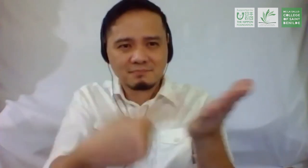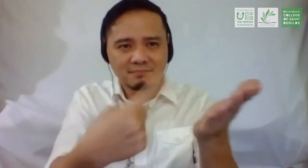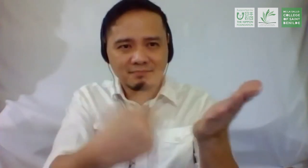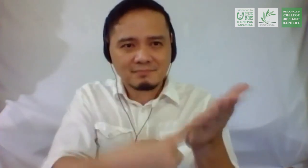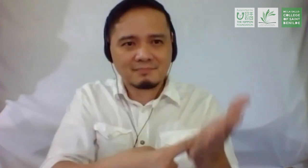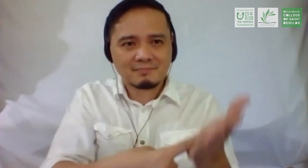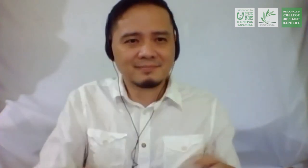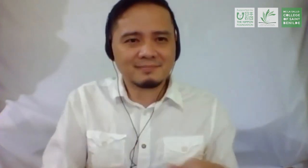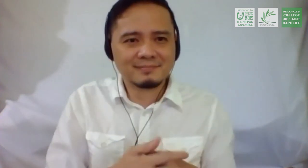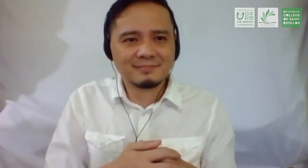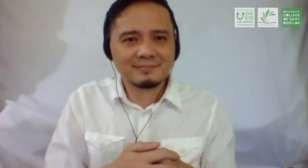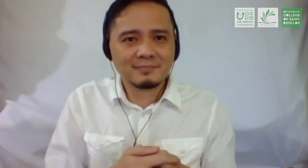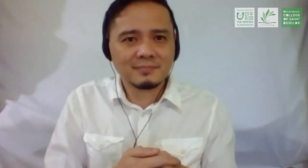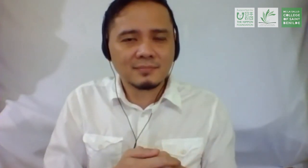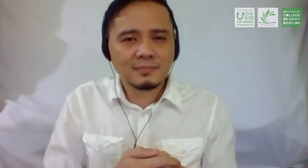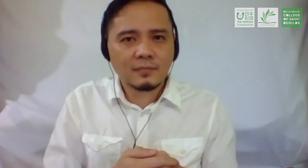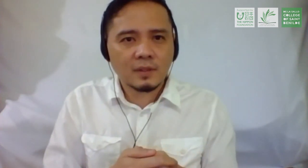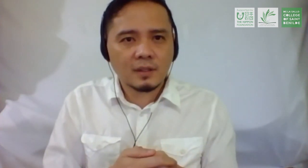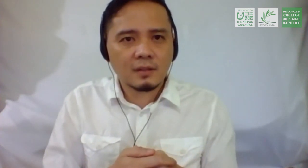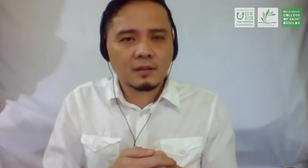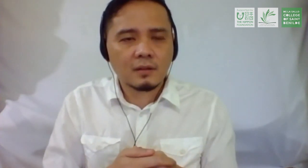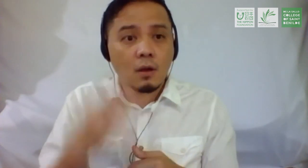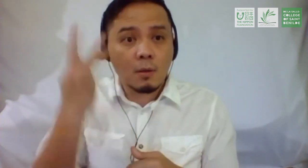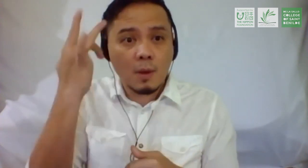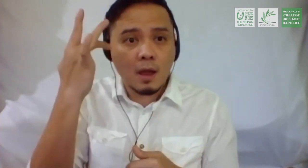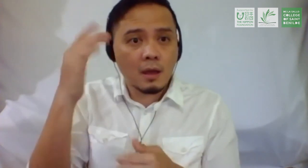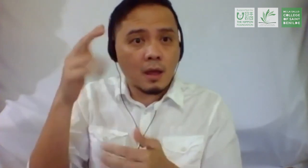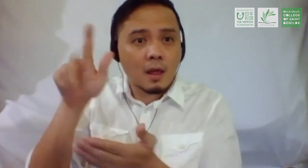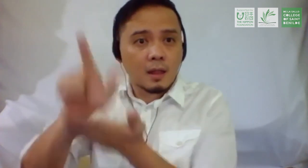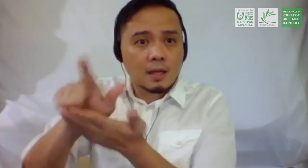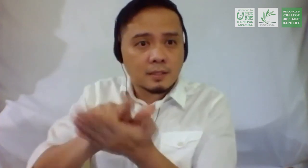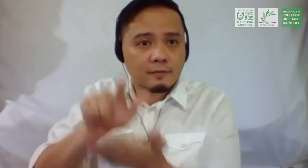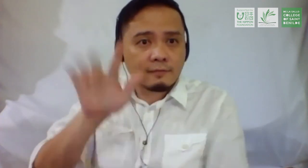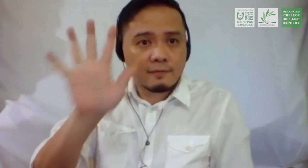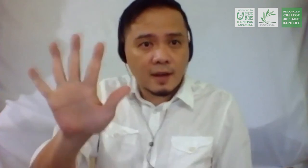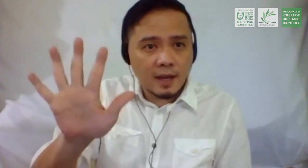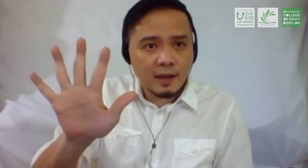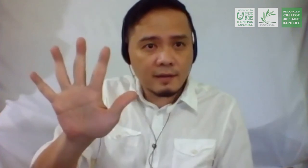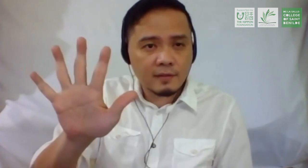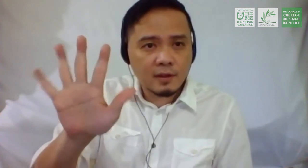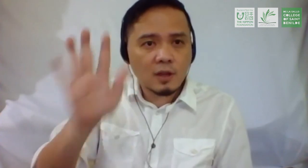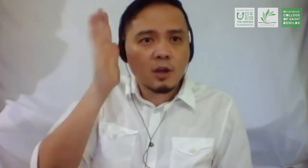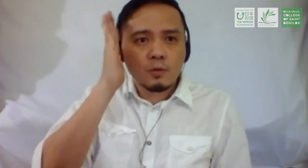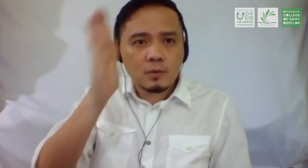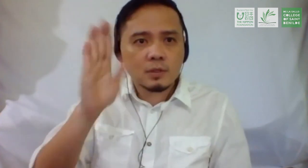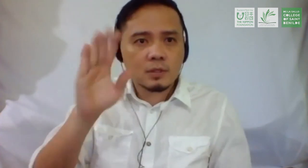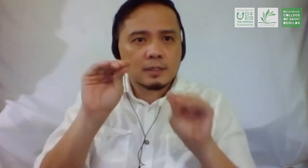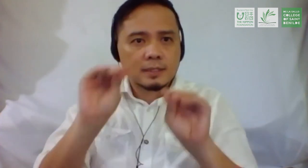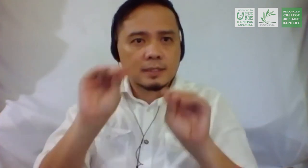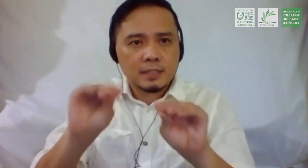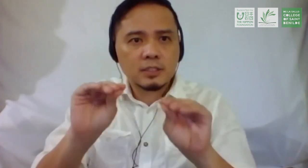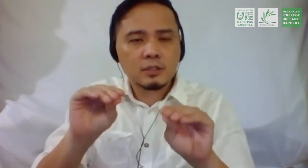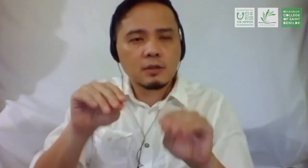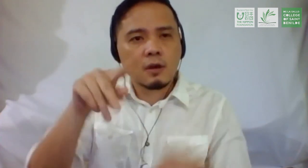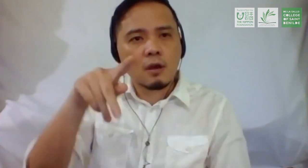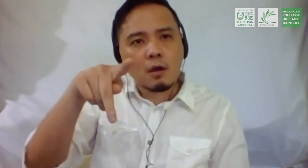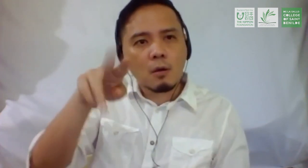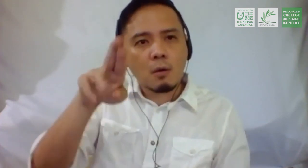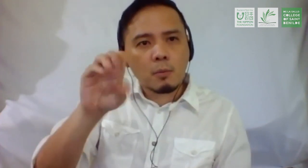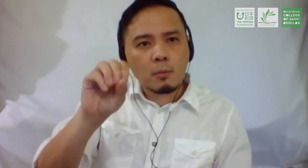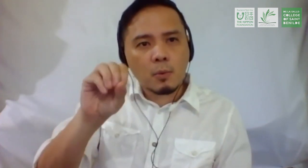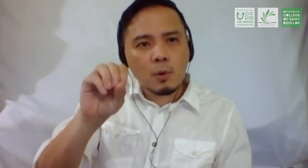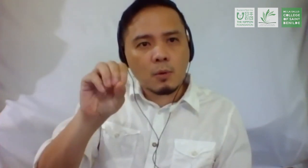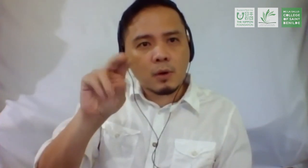because when we get to lesson 5, we start teaching pronouns like my and your.